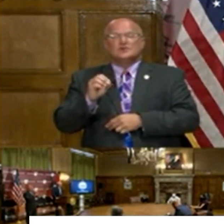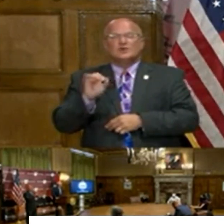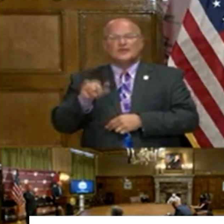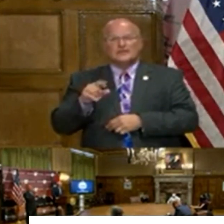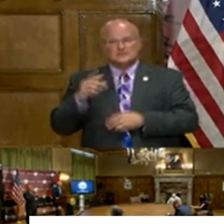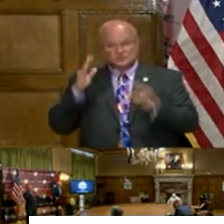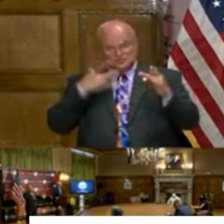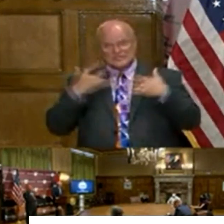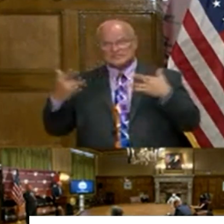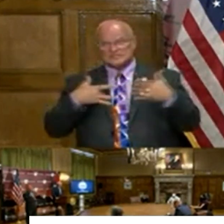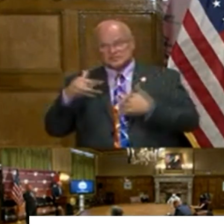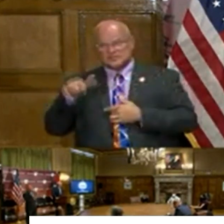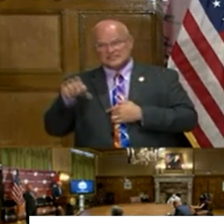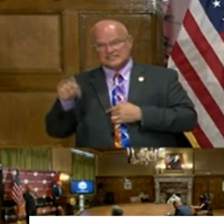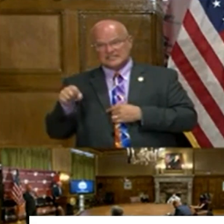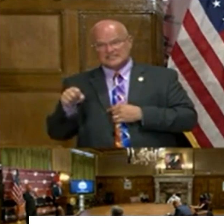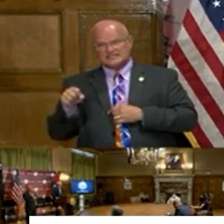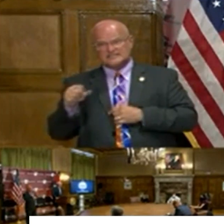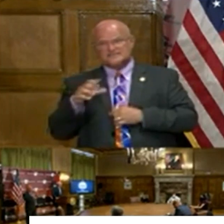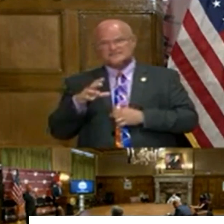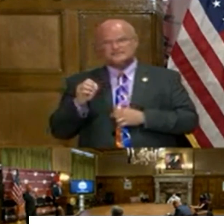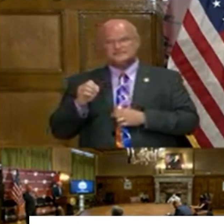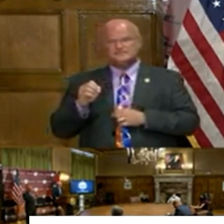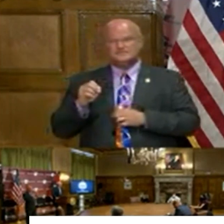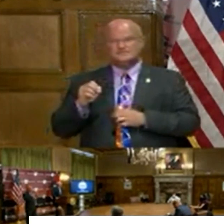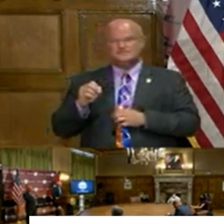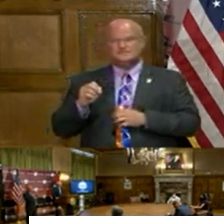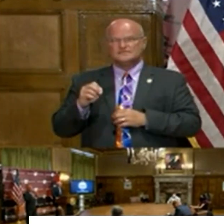that's a worry. And,